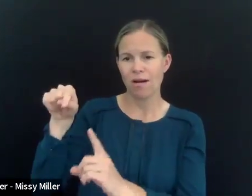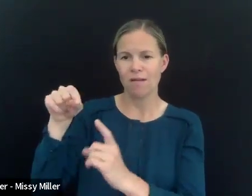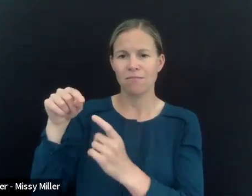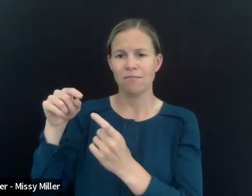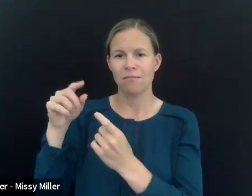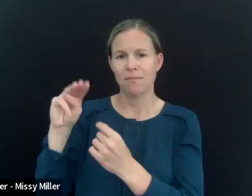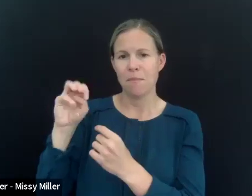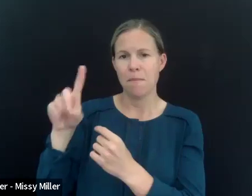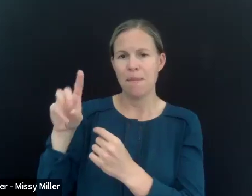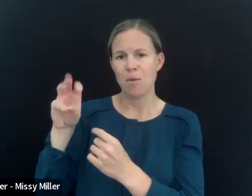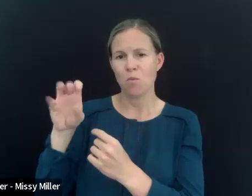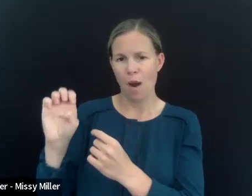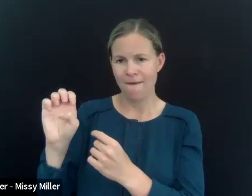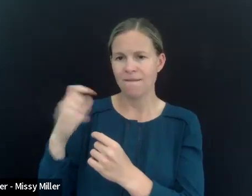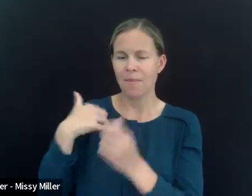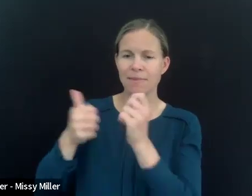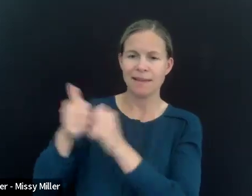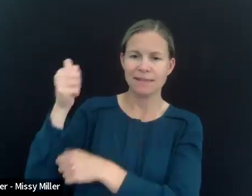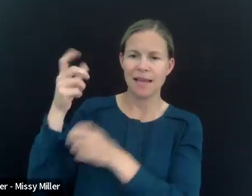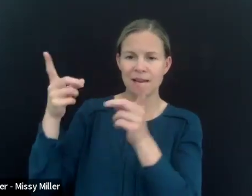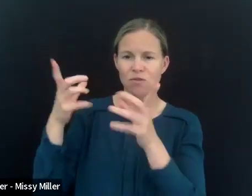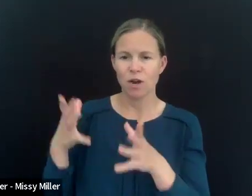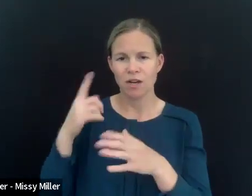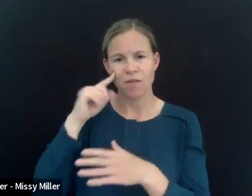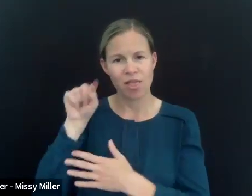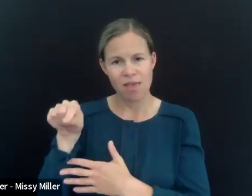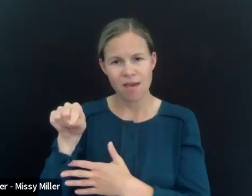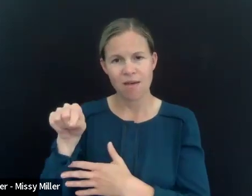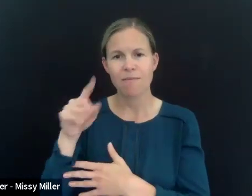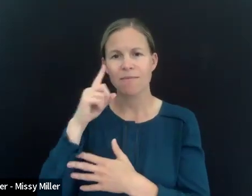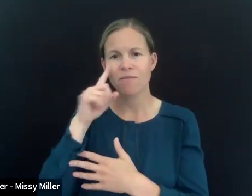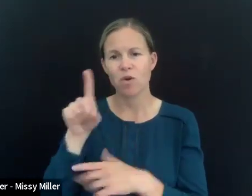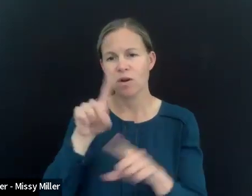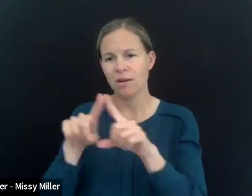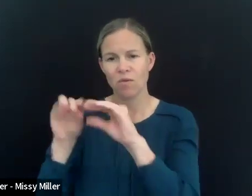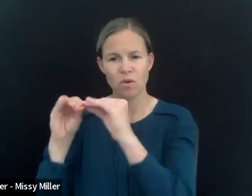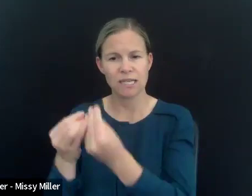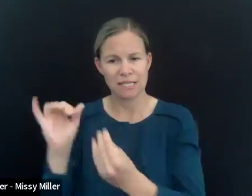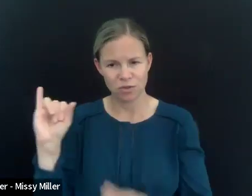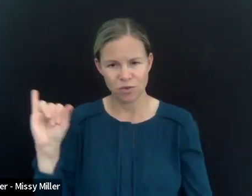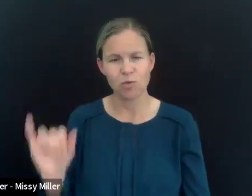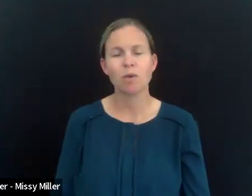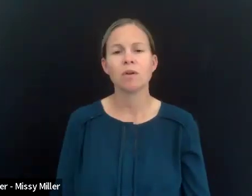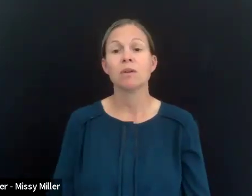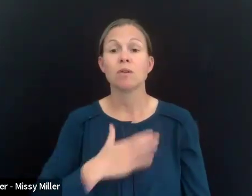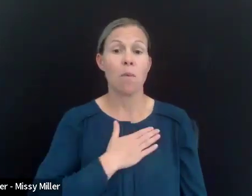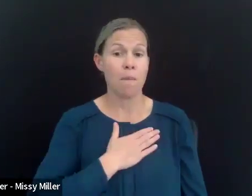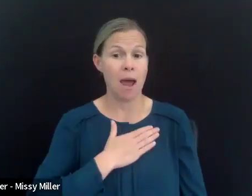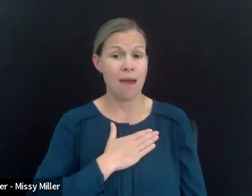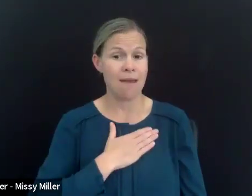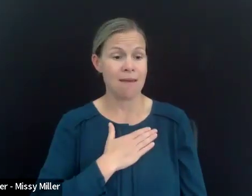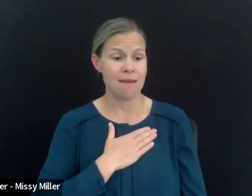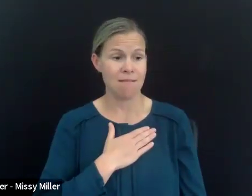And I'm the executive director of Birth Future Foundation, a philanthropic organization. My entry point has